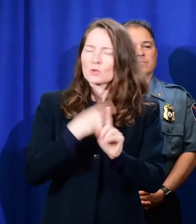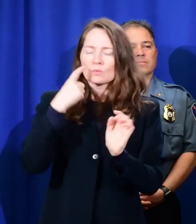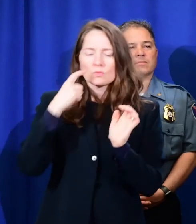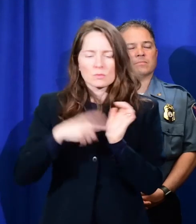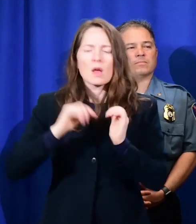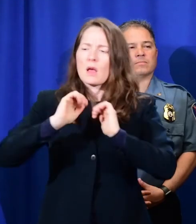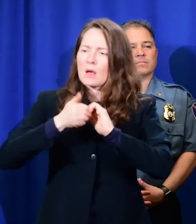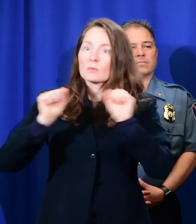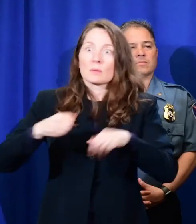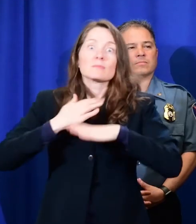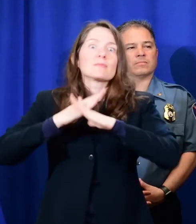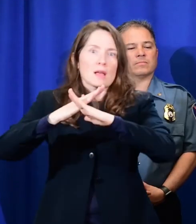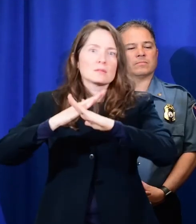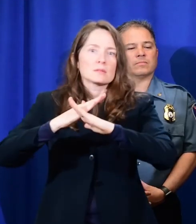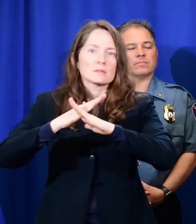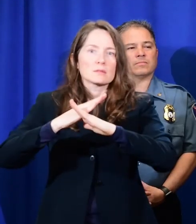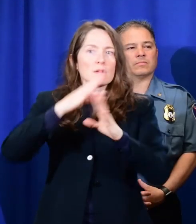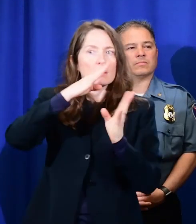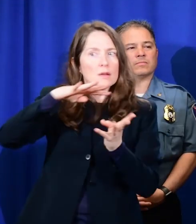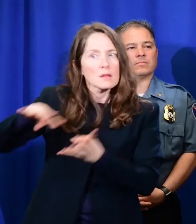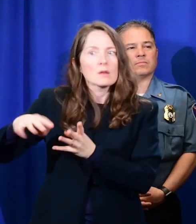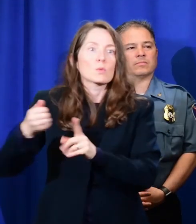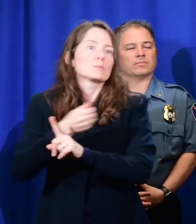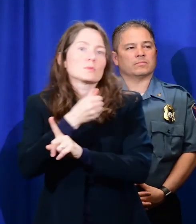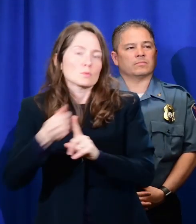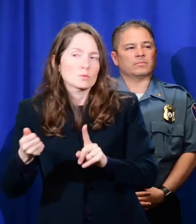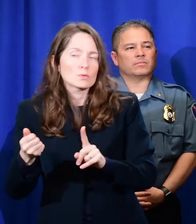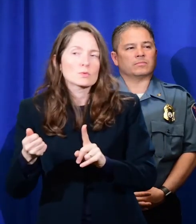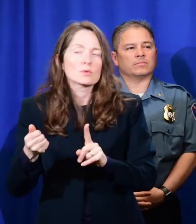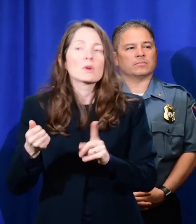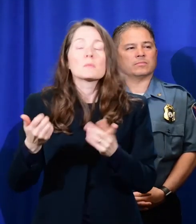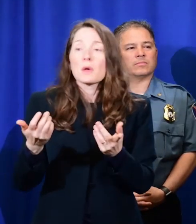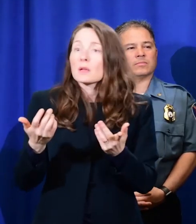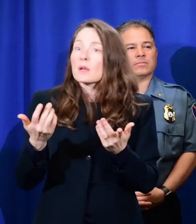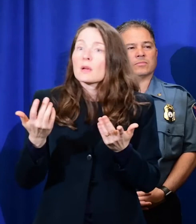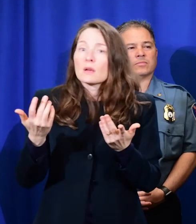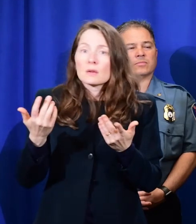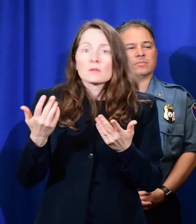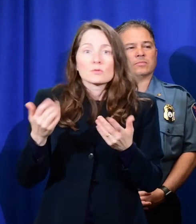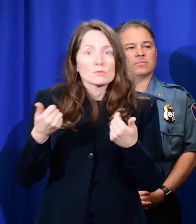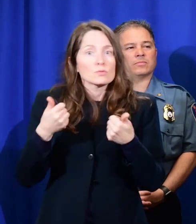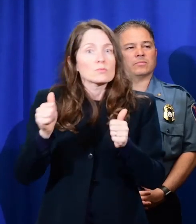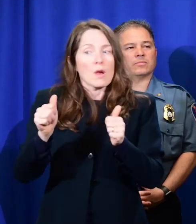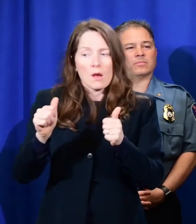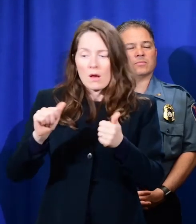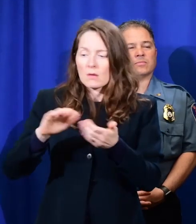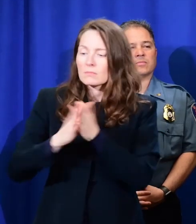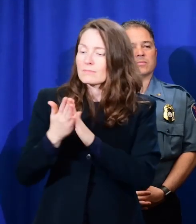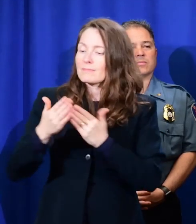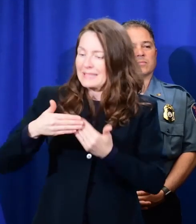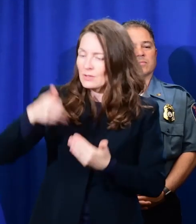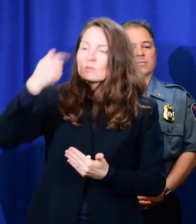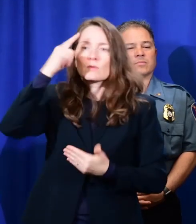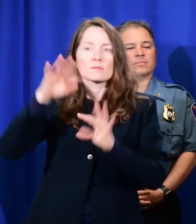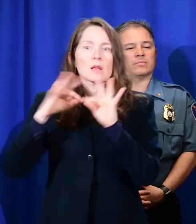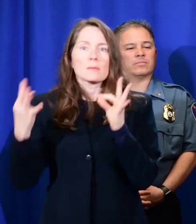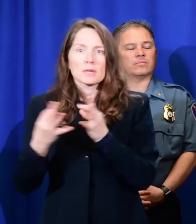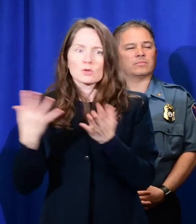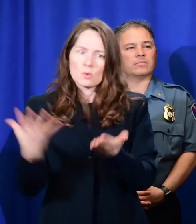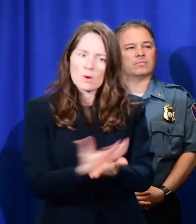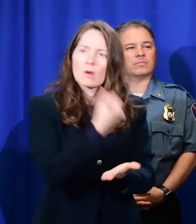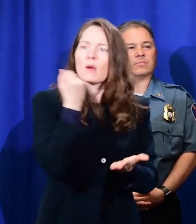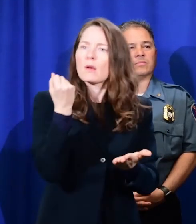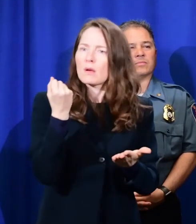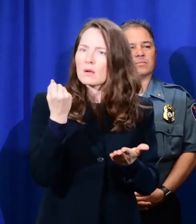neglect, and making it easy for families to access basic needs and support services and learn how to identify and build on